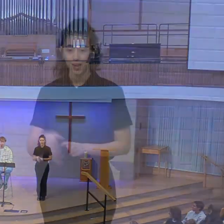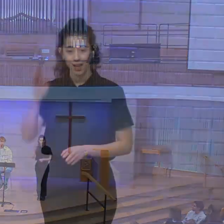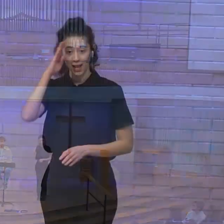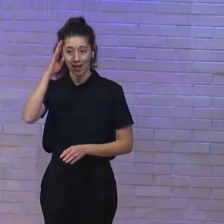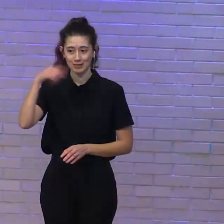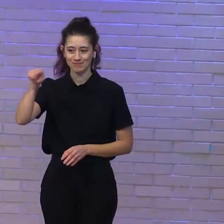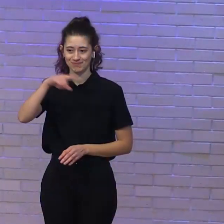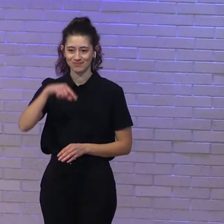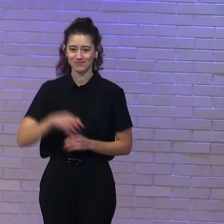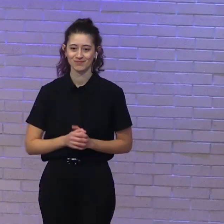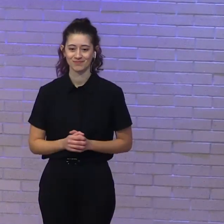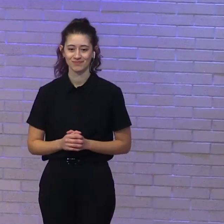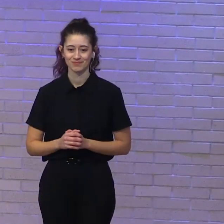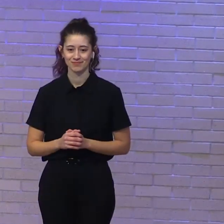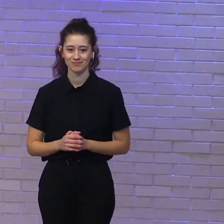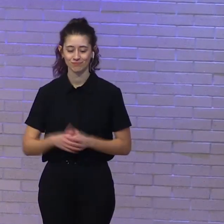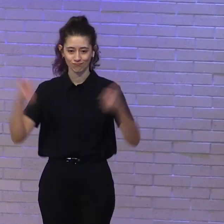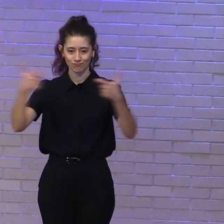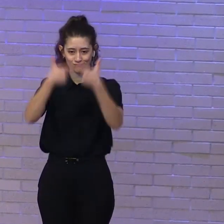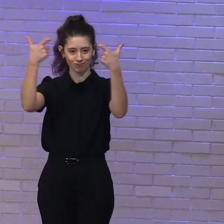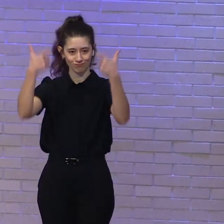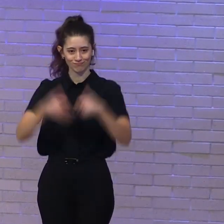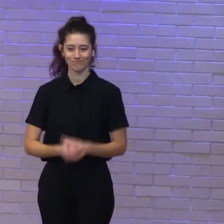Hello, everybody. Cheers.